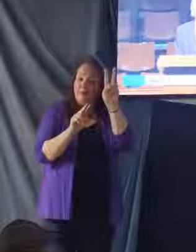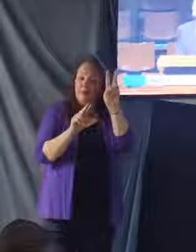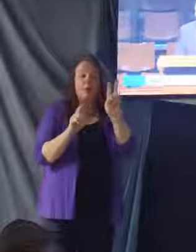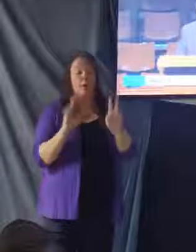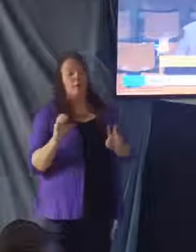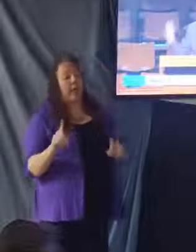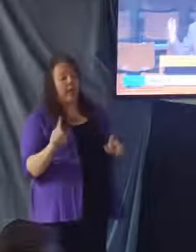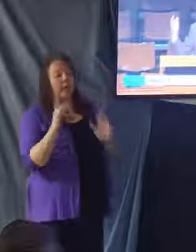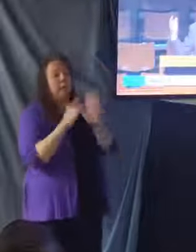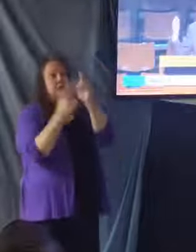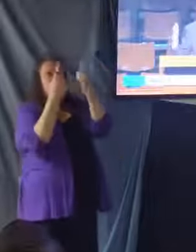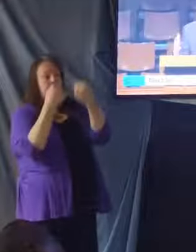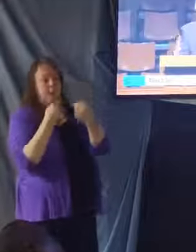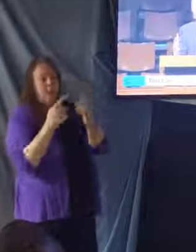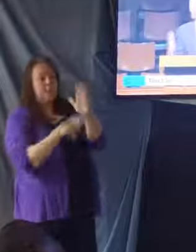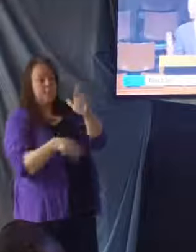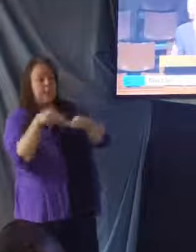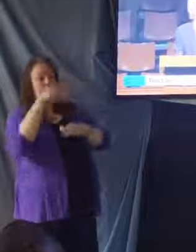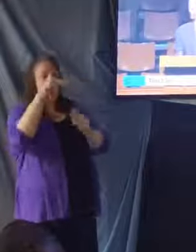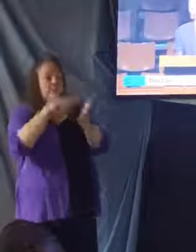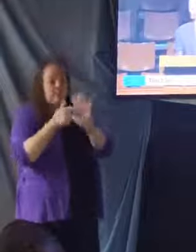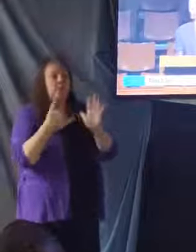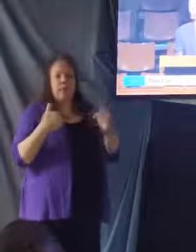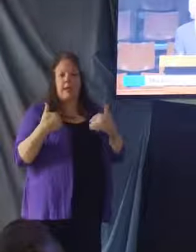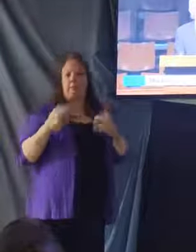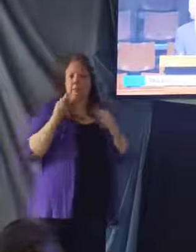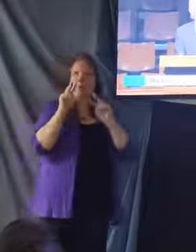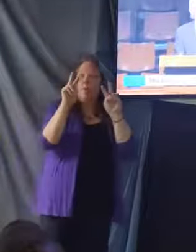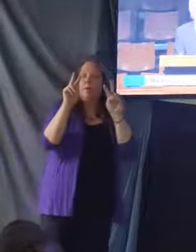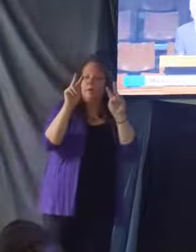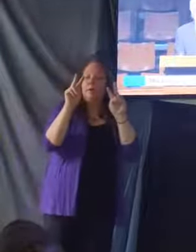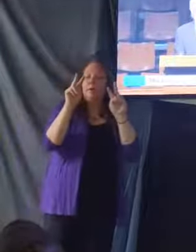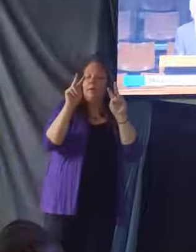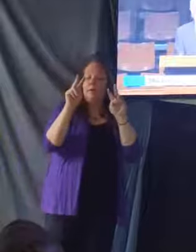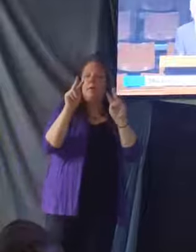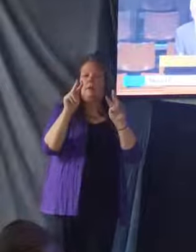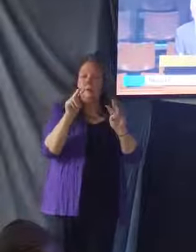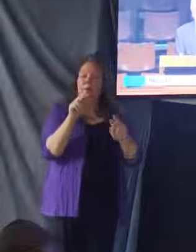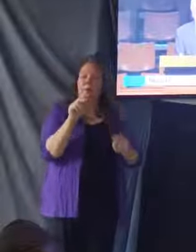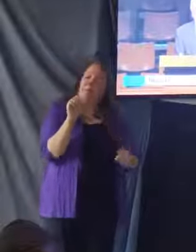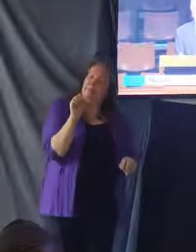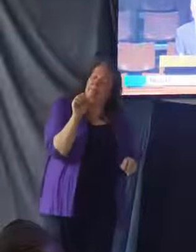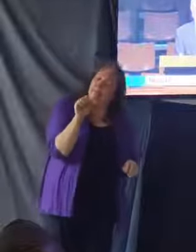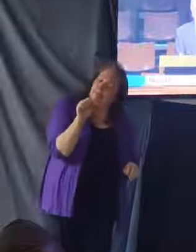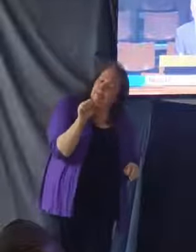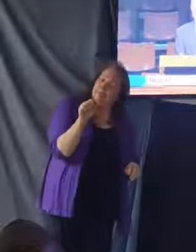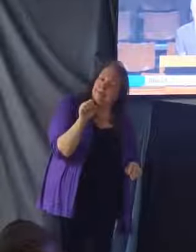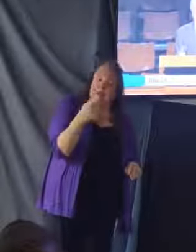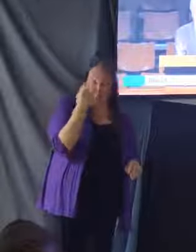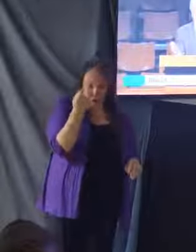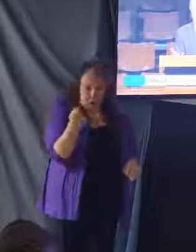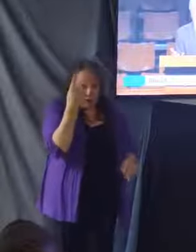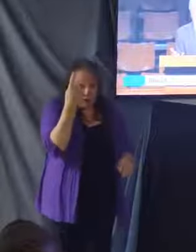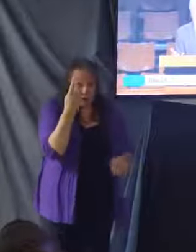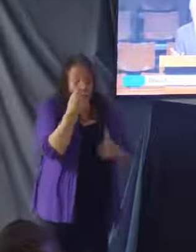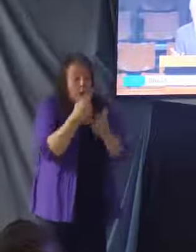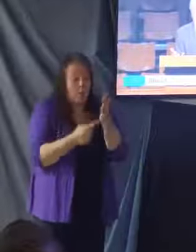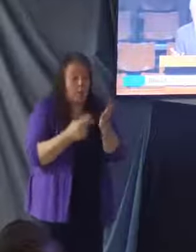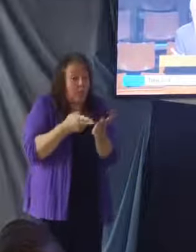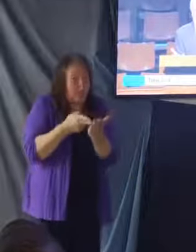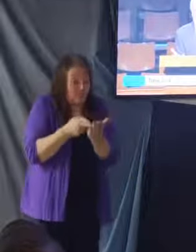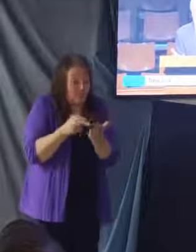Well, the coming of Christ, the resurrection means we have hope. Well, there's an element of truth in that. Do you understand what the element